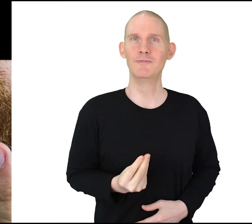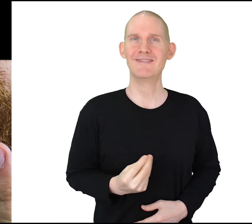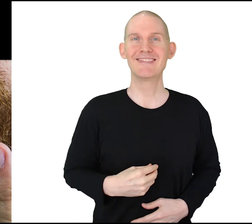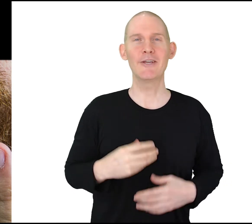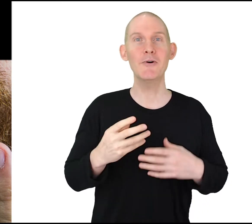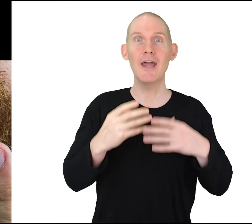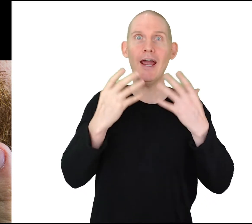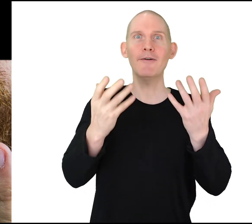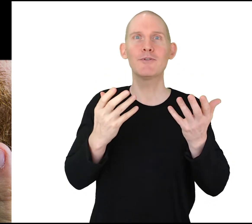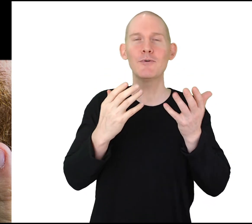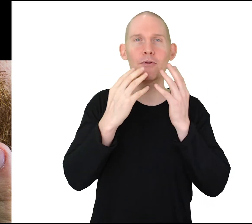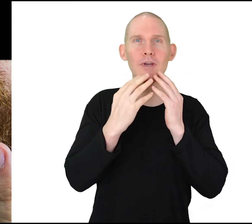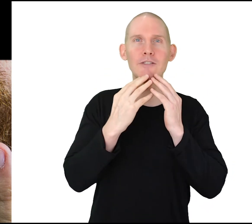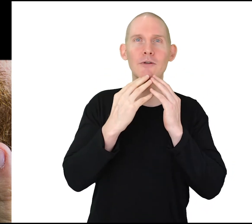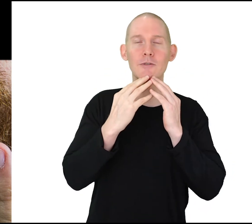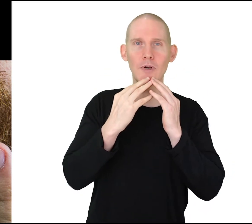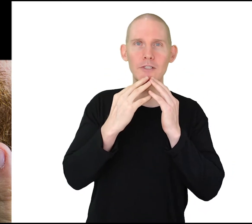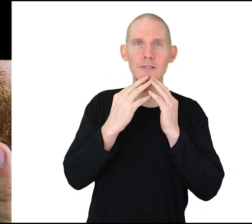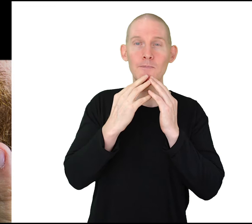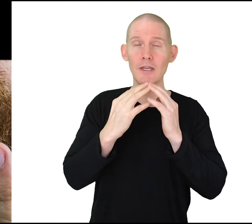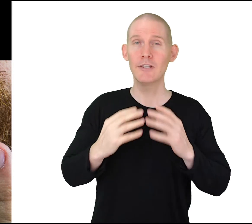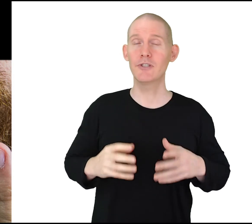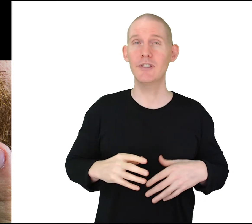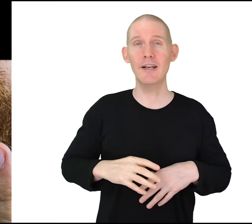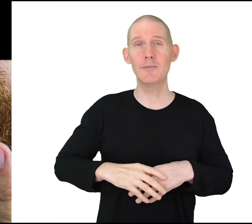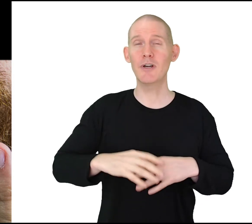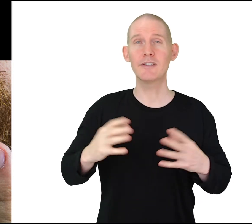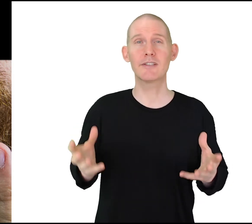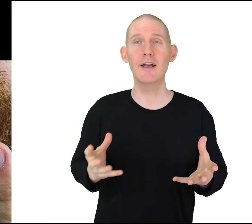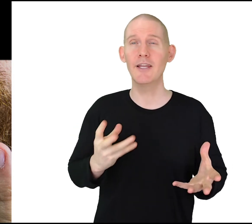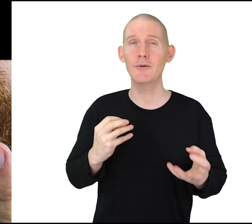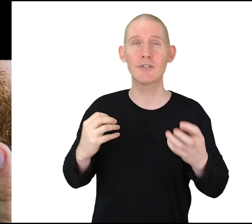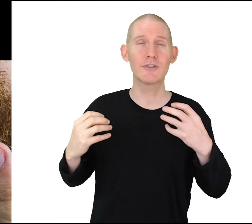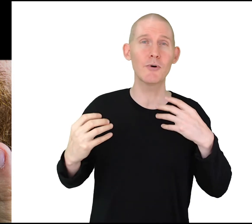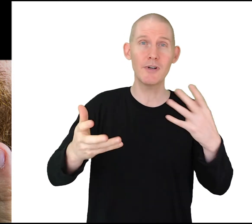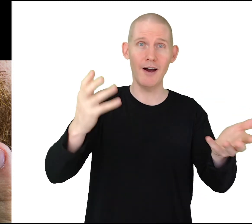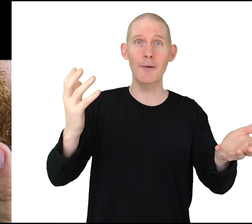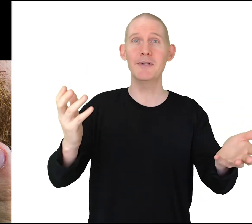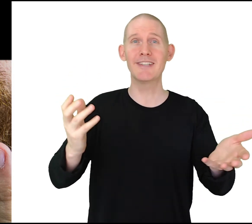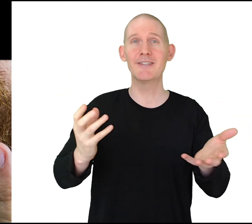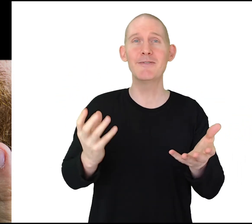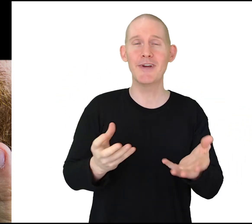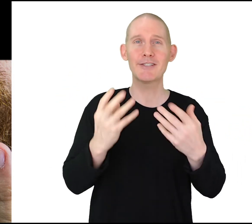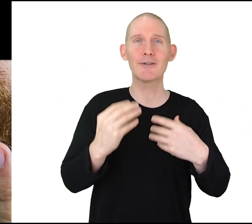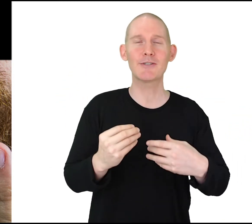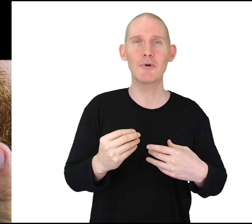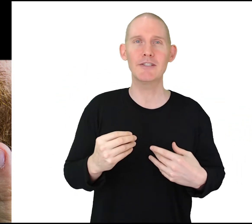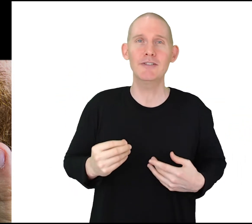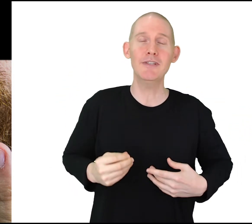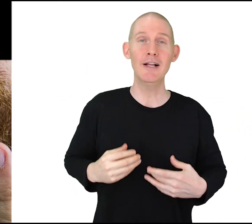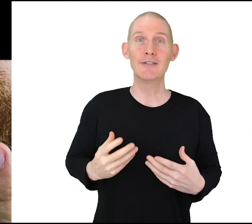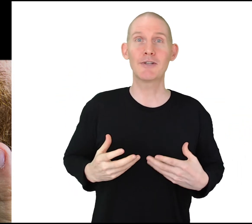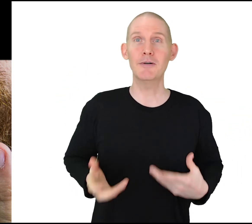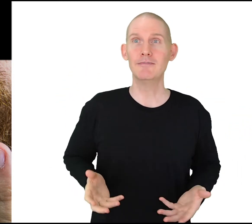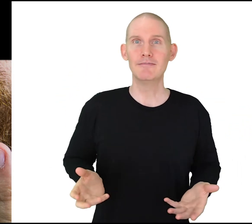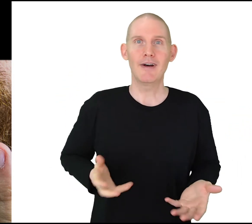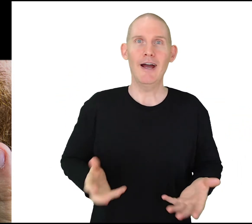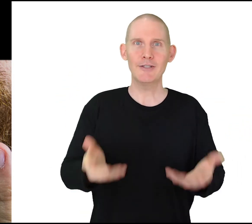You don't have to do the facial expression. It's just that in American Sign Language, it's so common to do facial expressions. So I just do